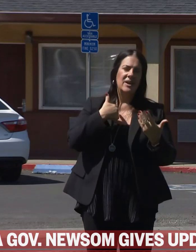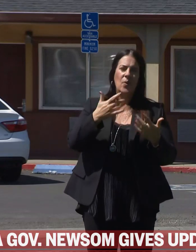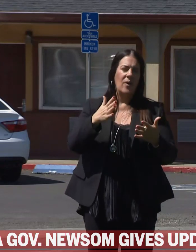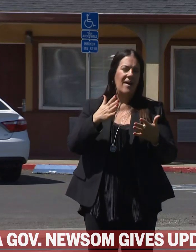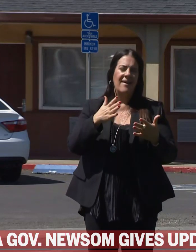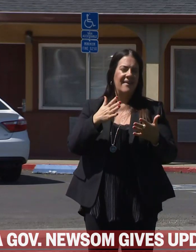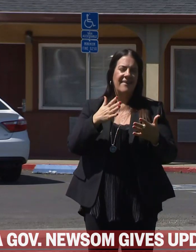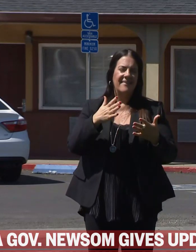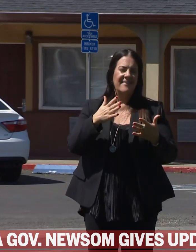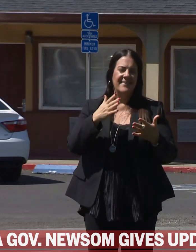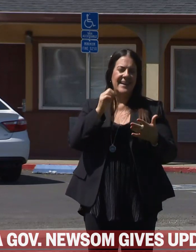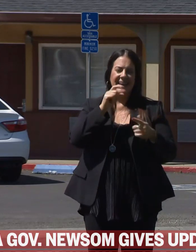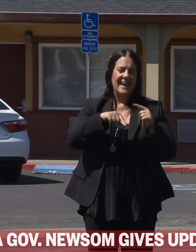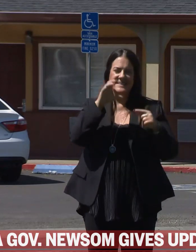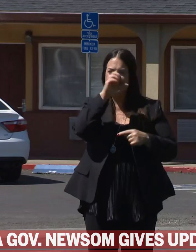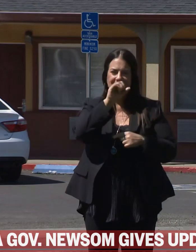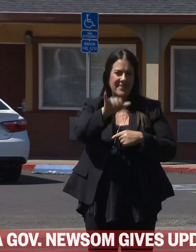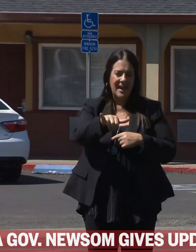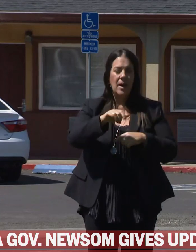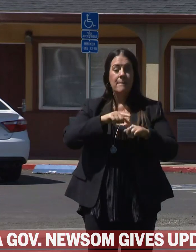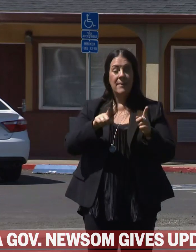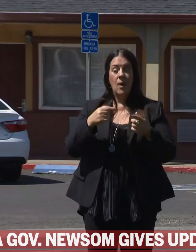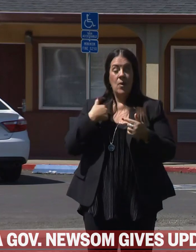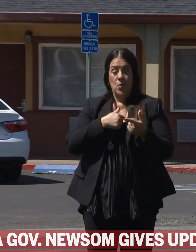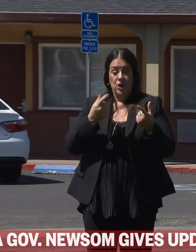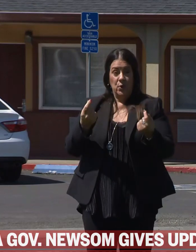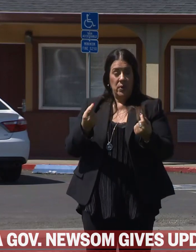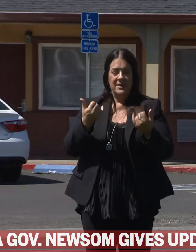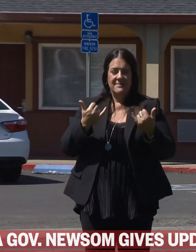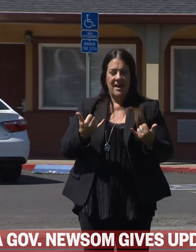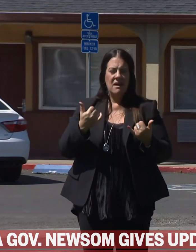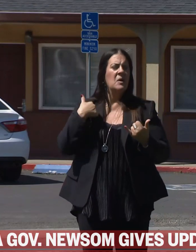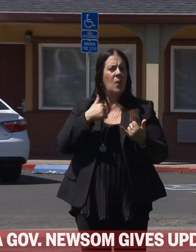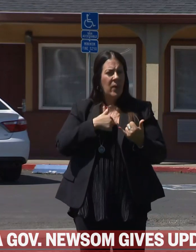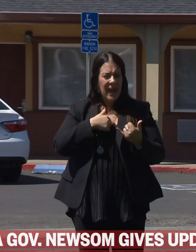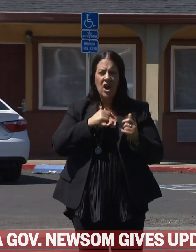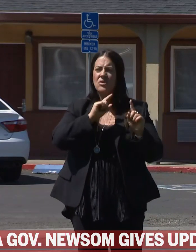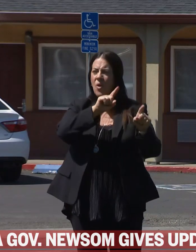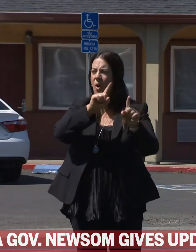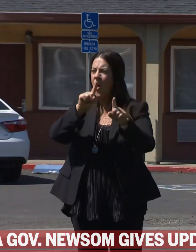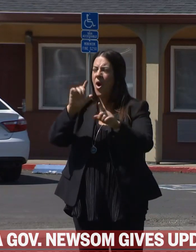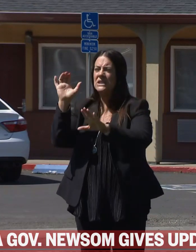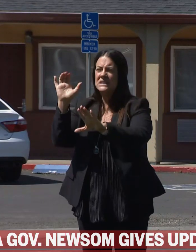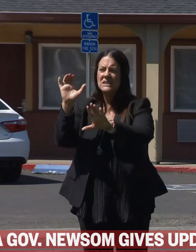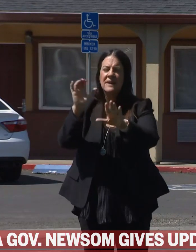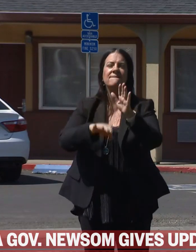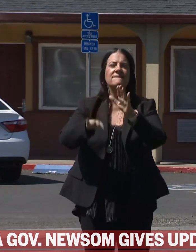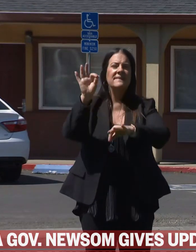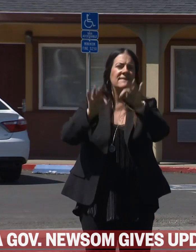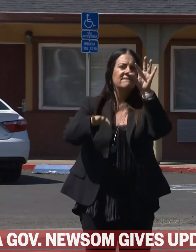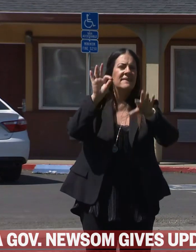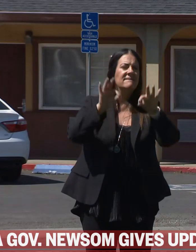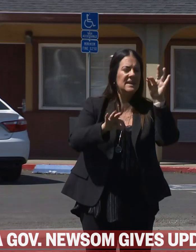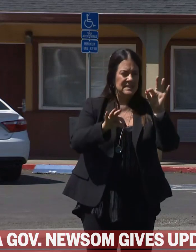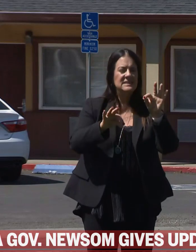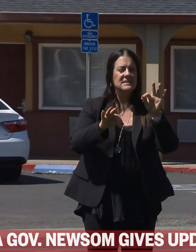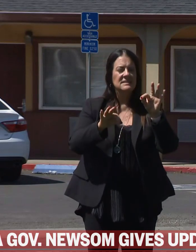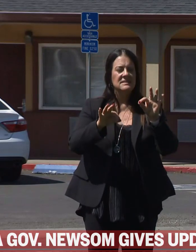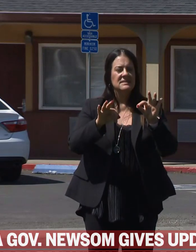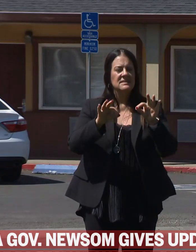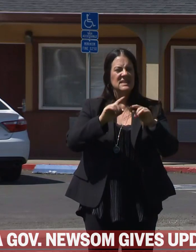over, rather than complaining about that, we're going out and we are securing new ventilators, and we're